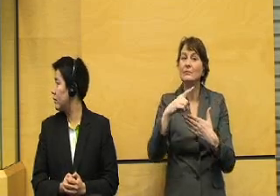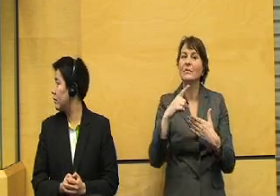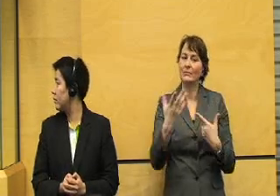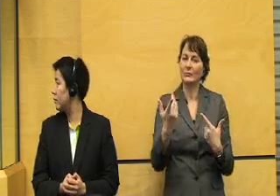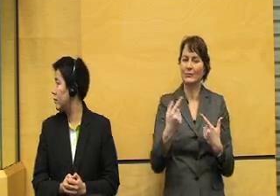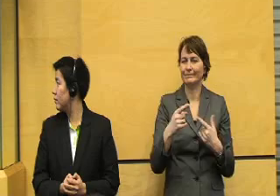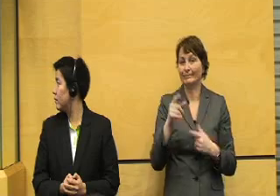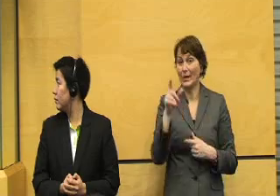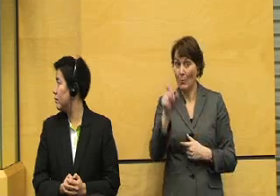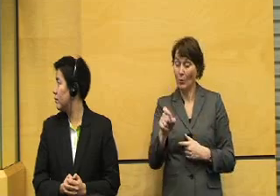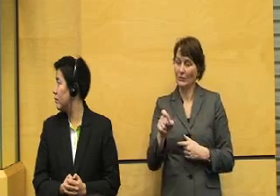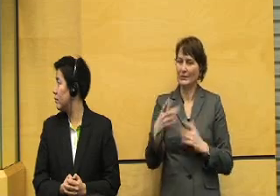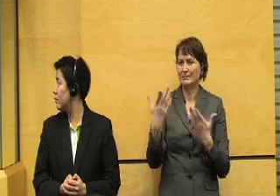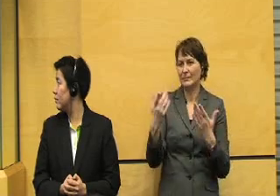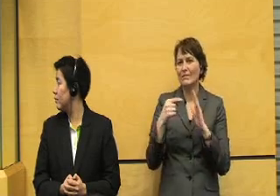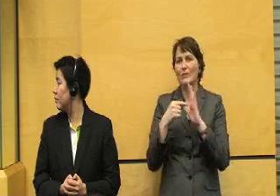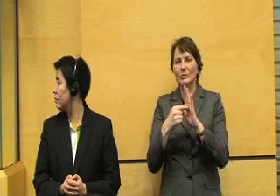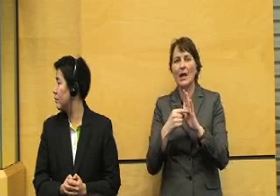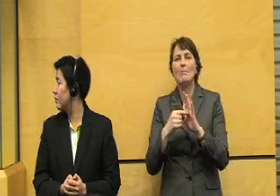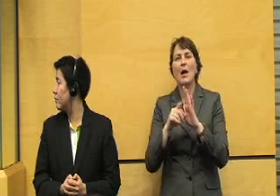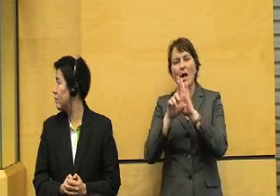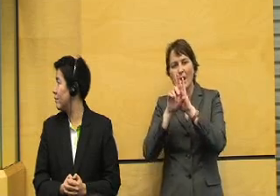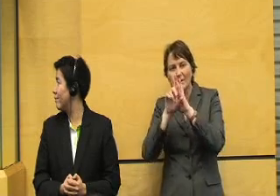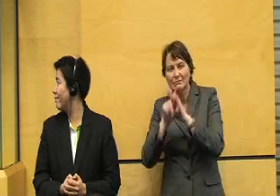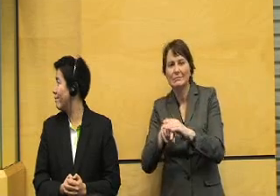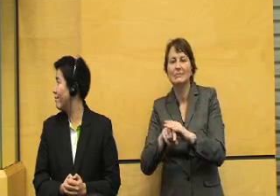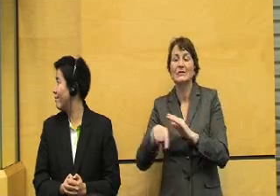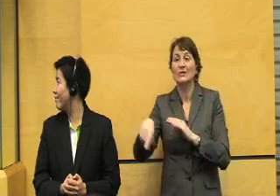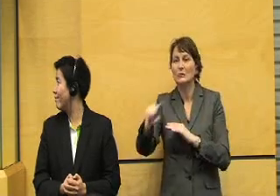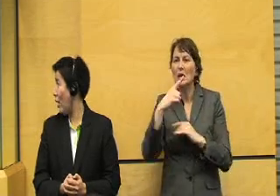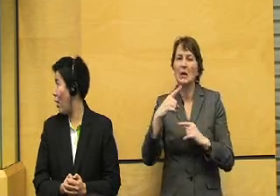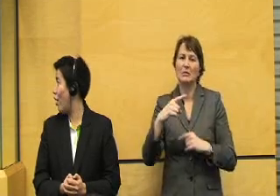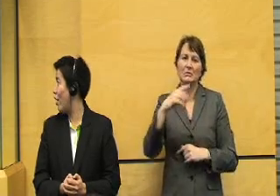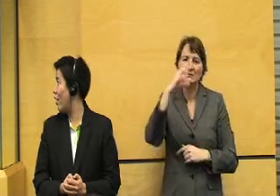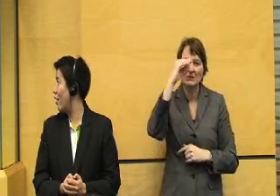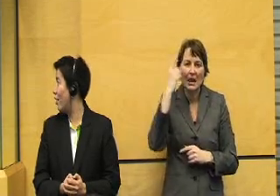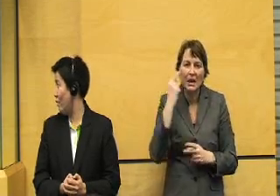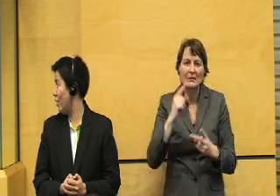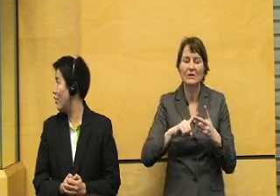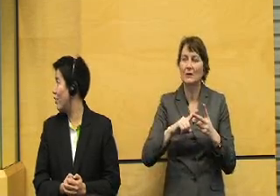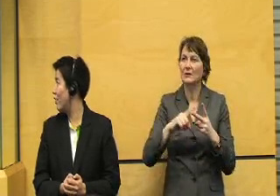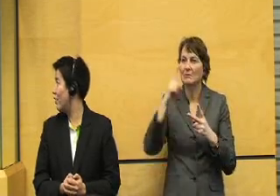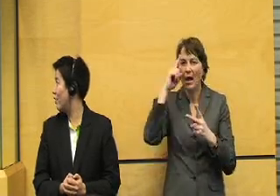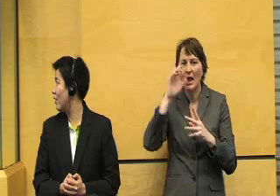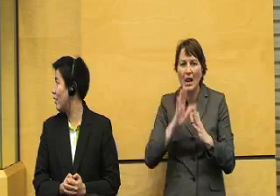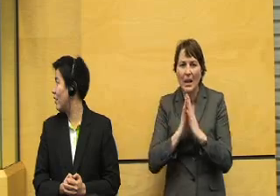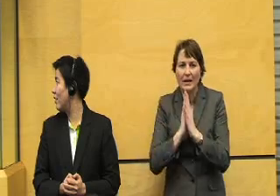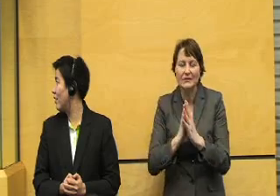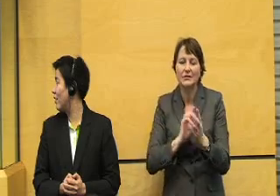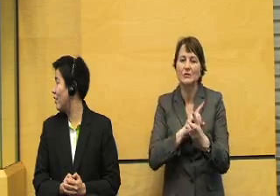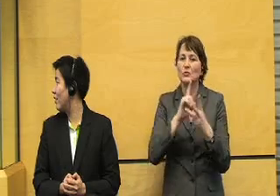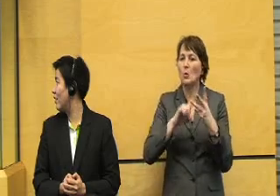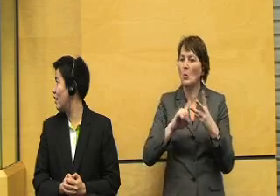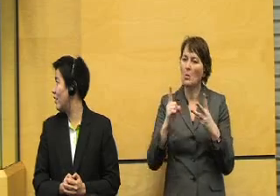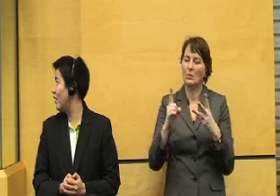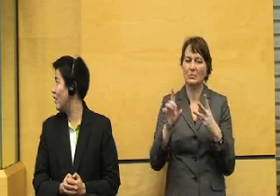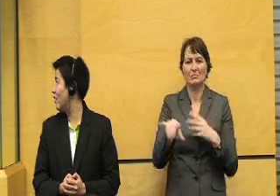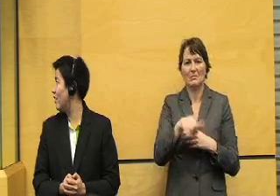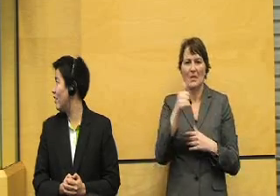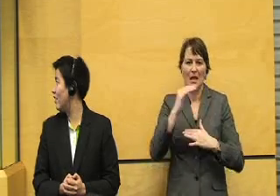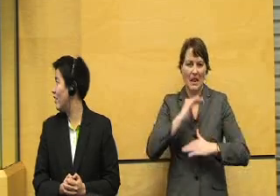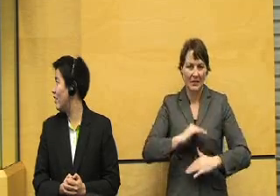discriminated because of their gender, ethnicity, and religions. We will raise awareness and